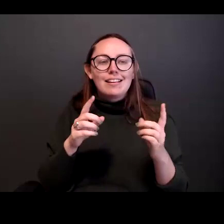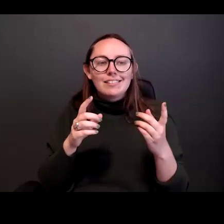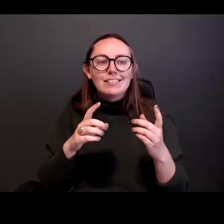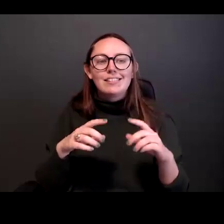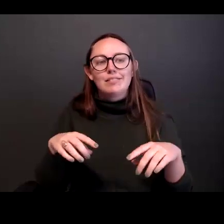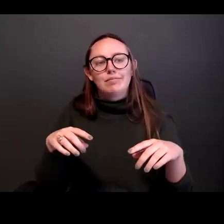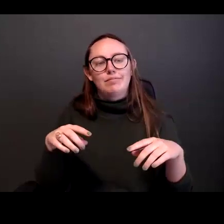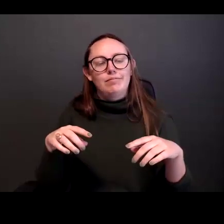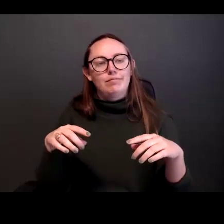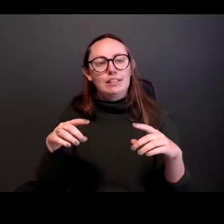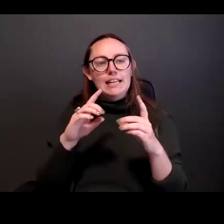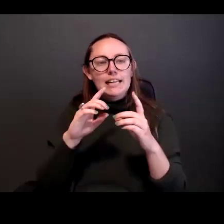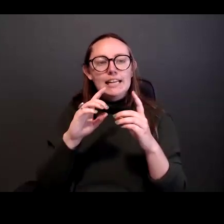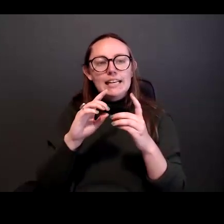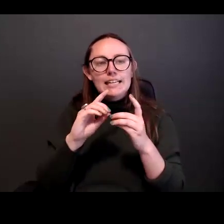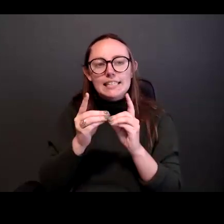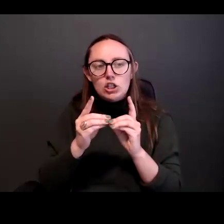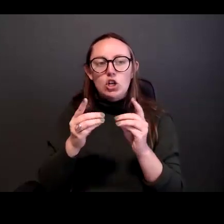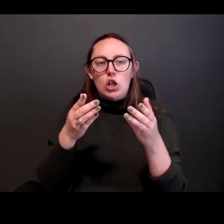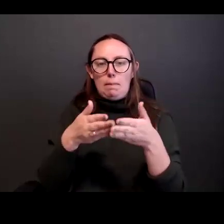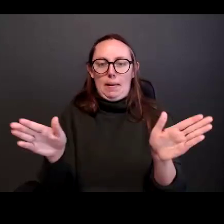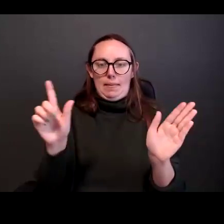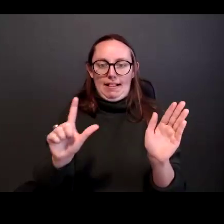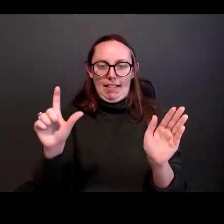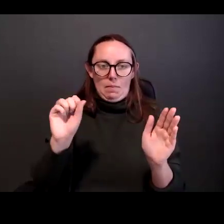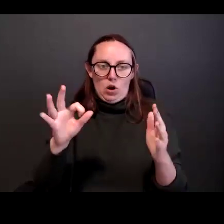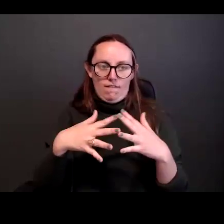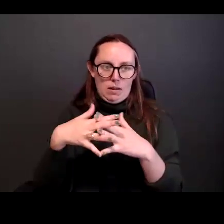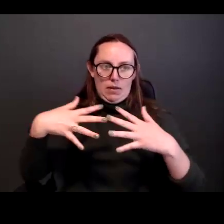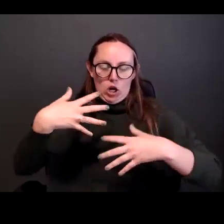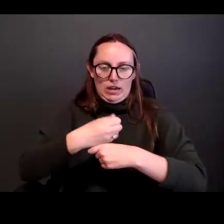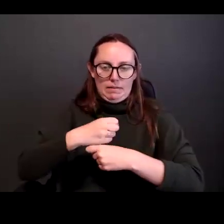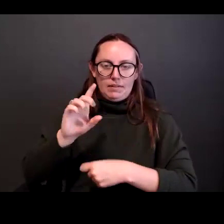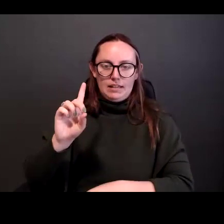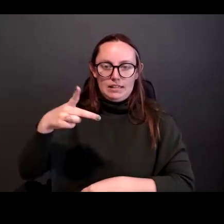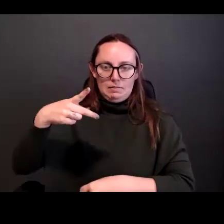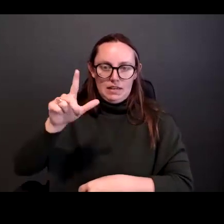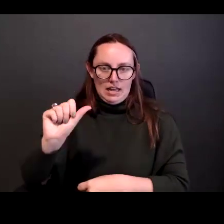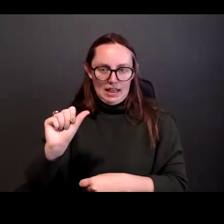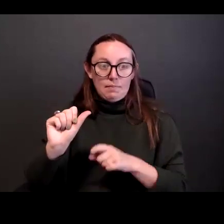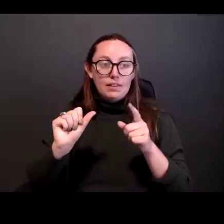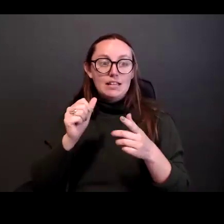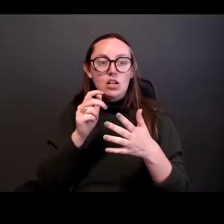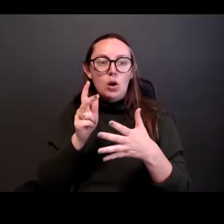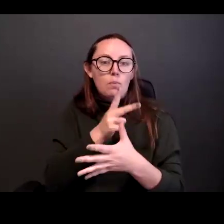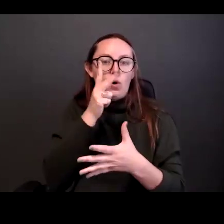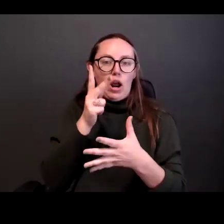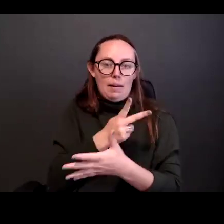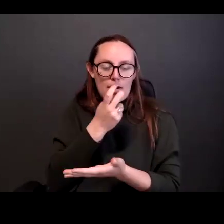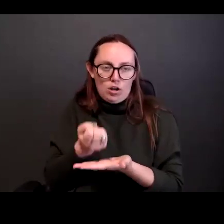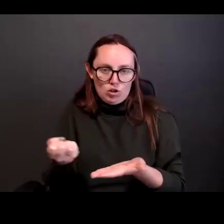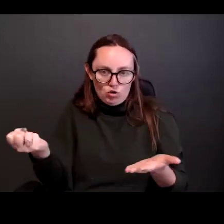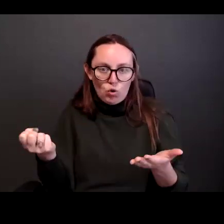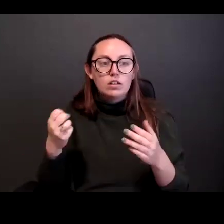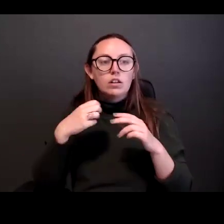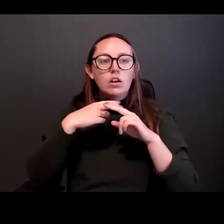in a primary source set that was chosen by teachers and folks at the Digital Public Library. So this is called Visual Art